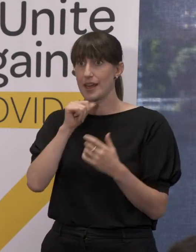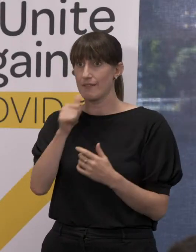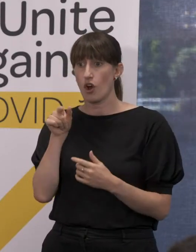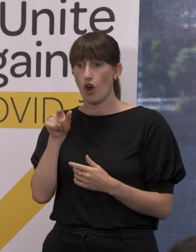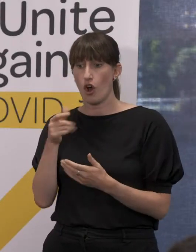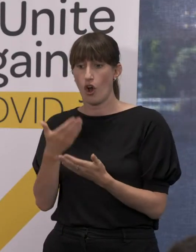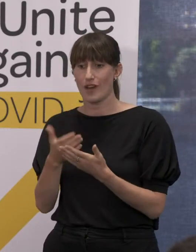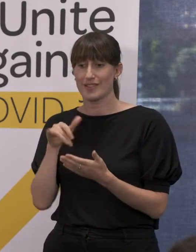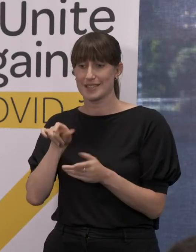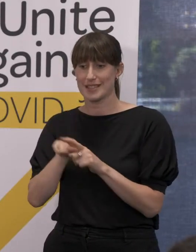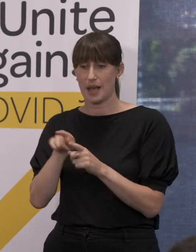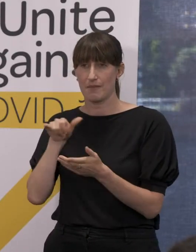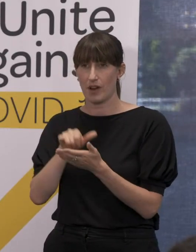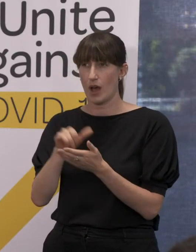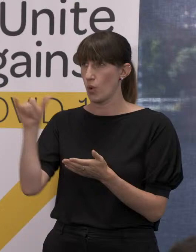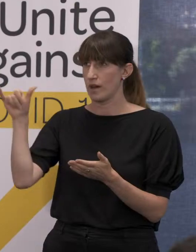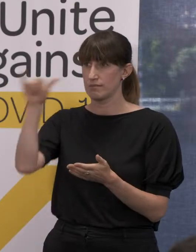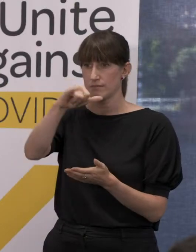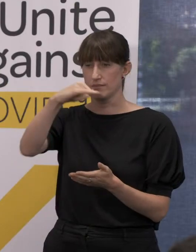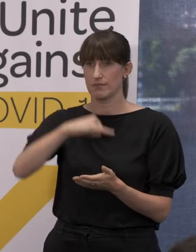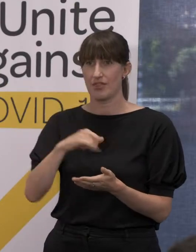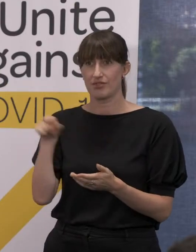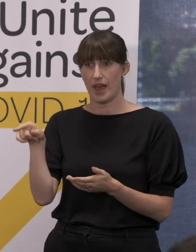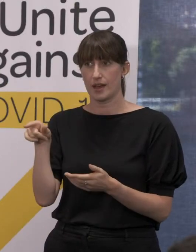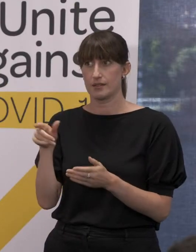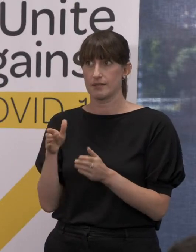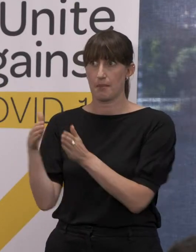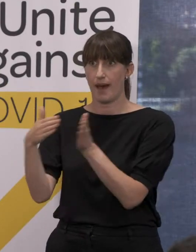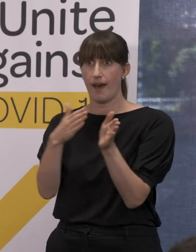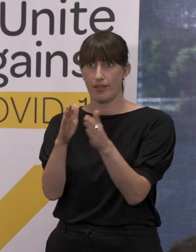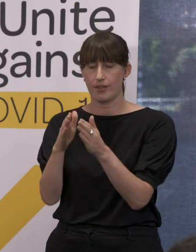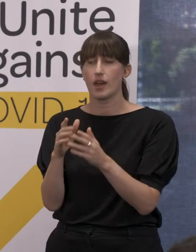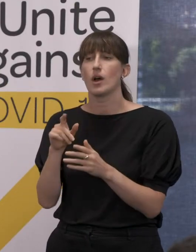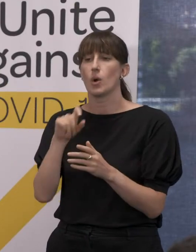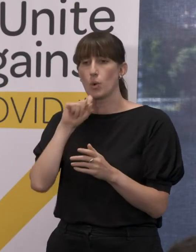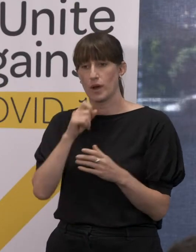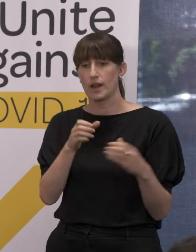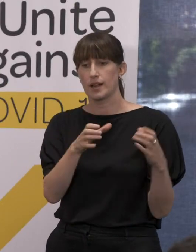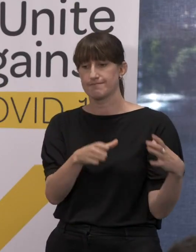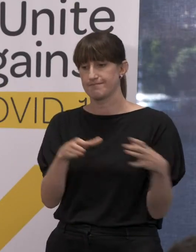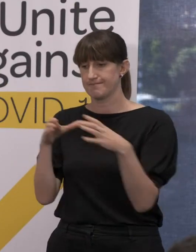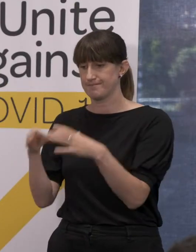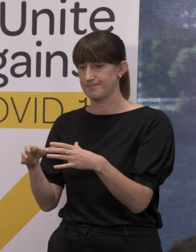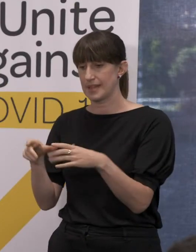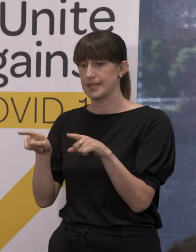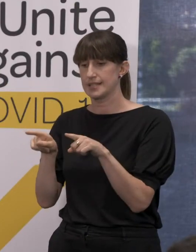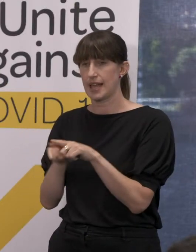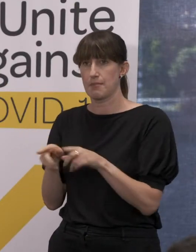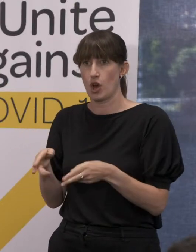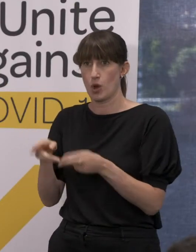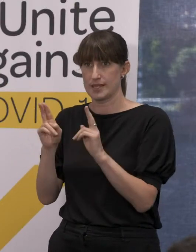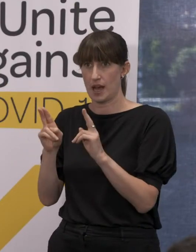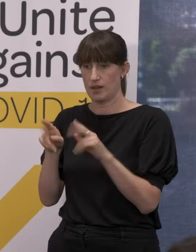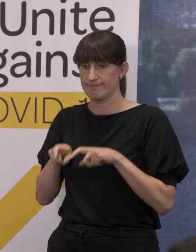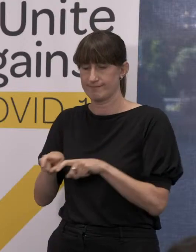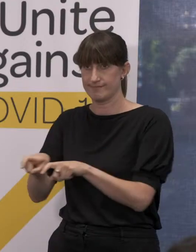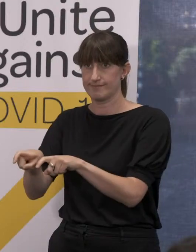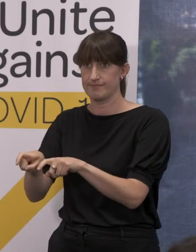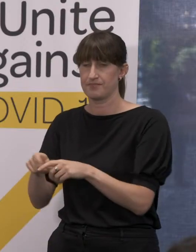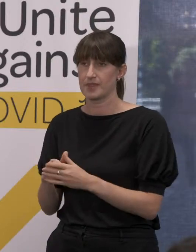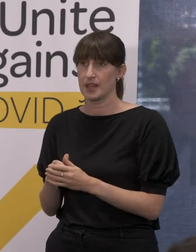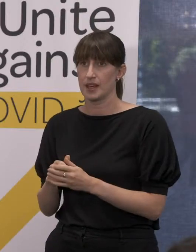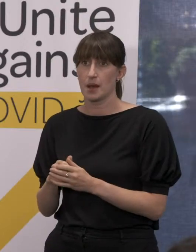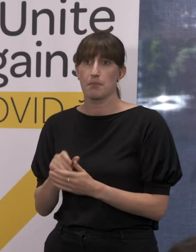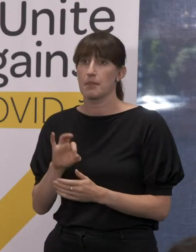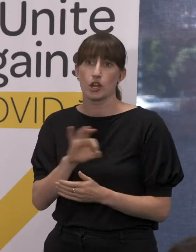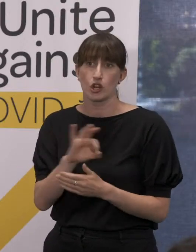make sure that and if there are going to be some different measures taken there, and it might be just India,